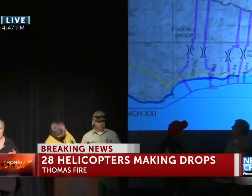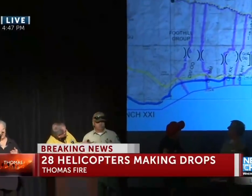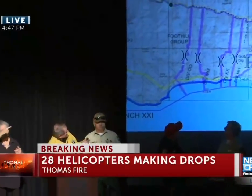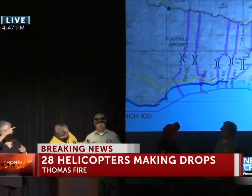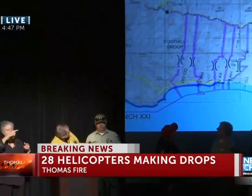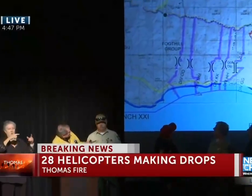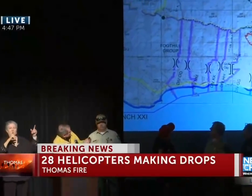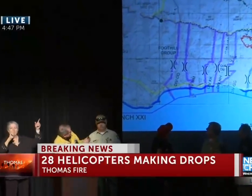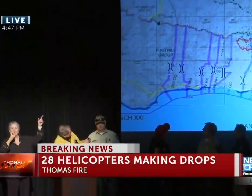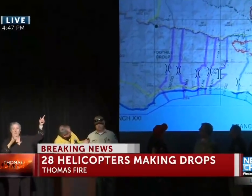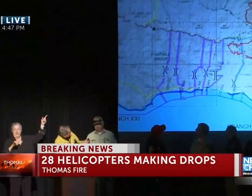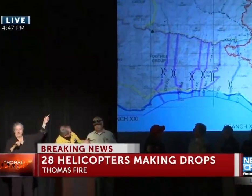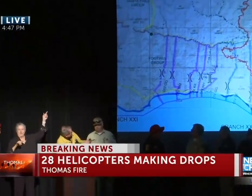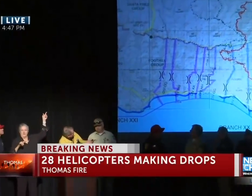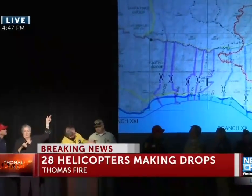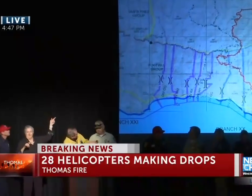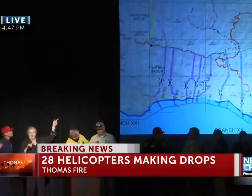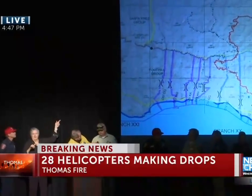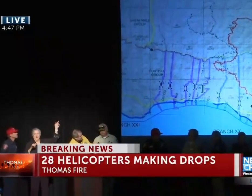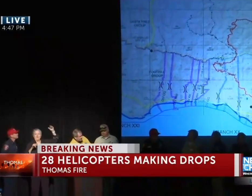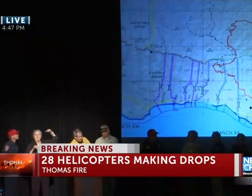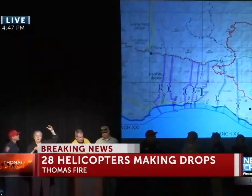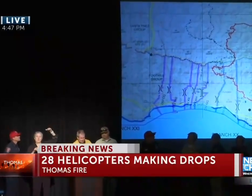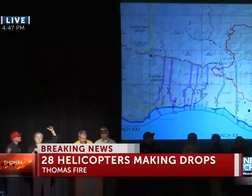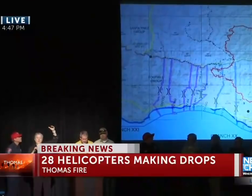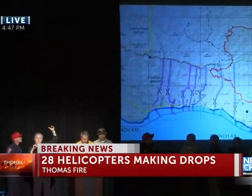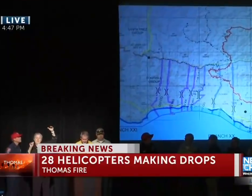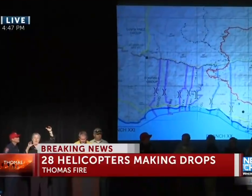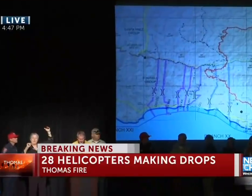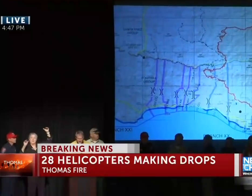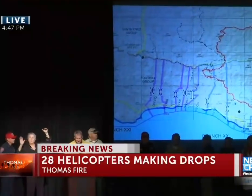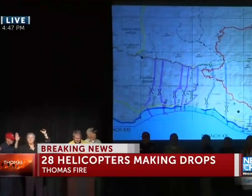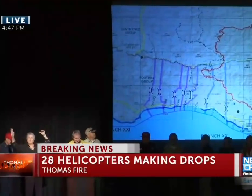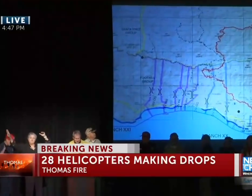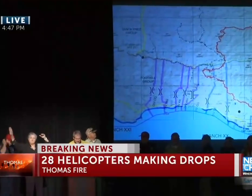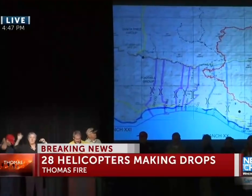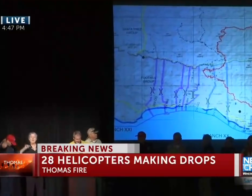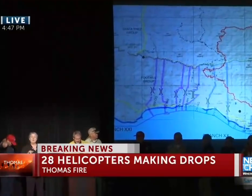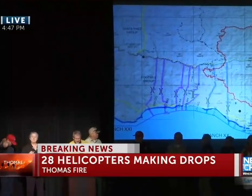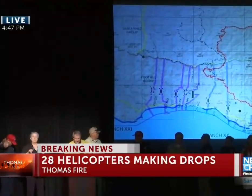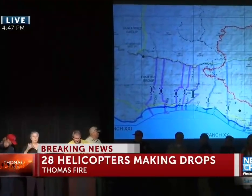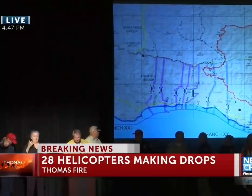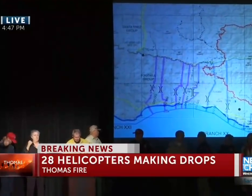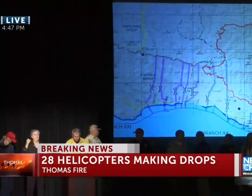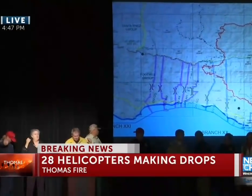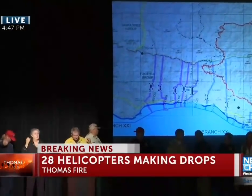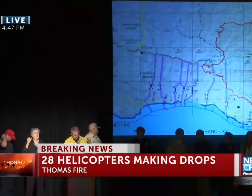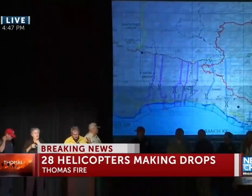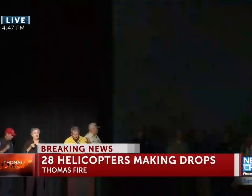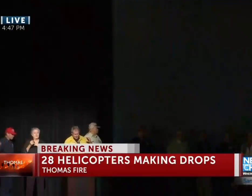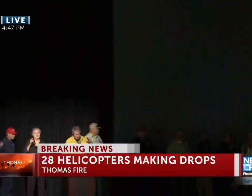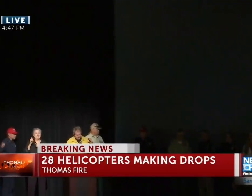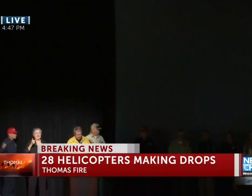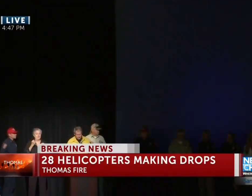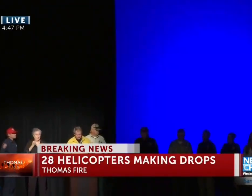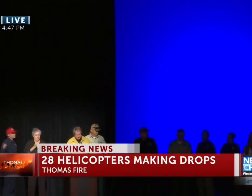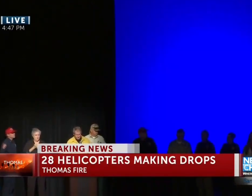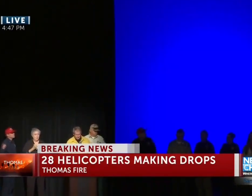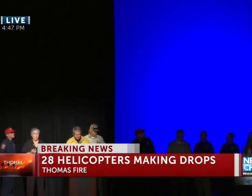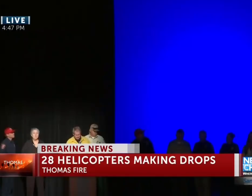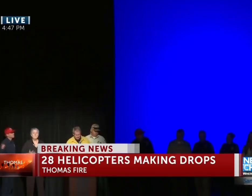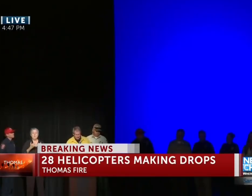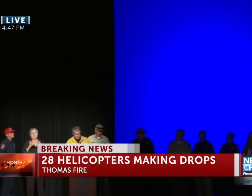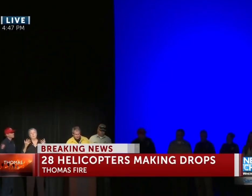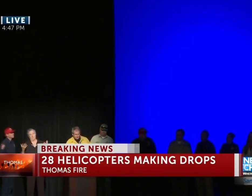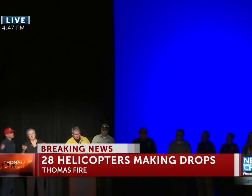the Ray fire back here, and above that, the Zaca fire. So in the last decade, we've burned major portions